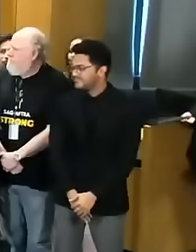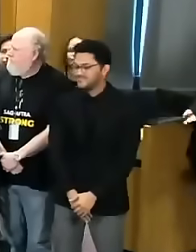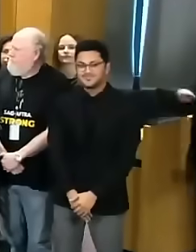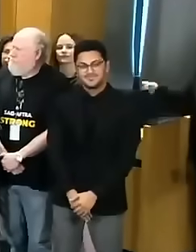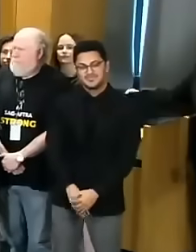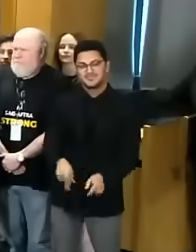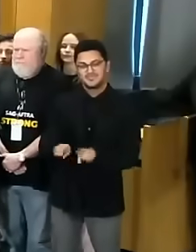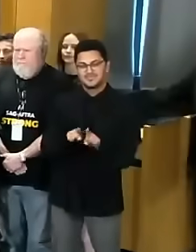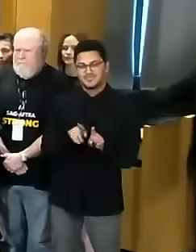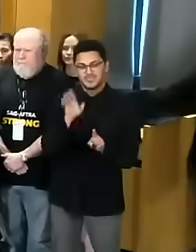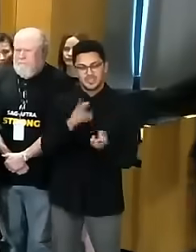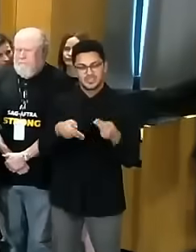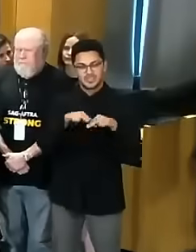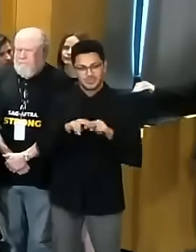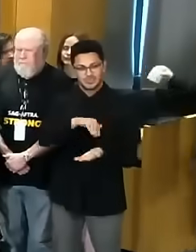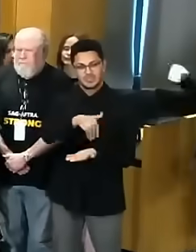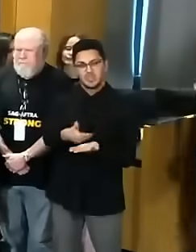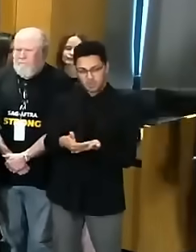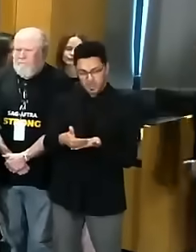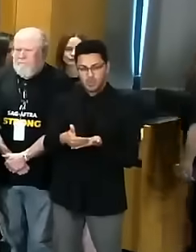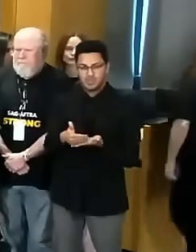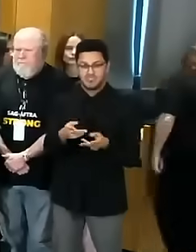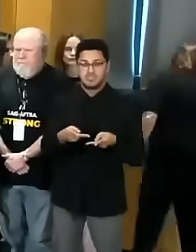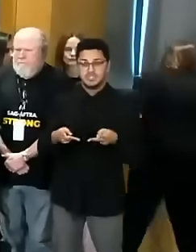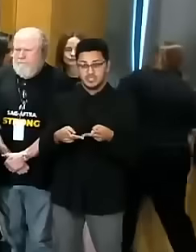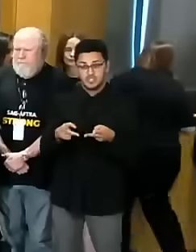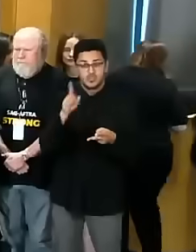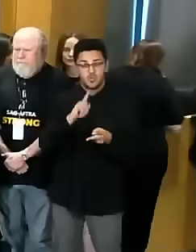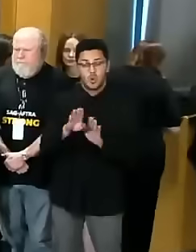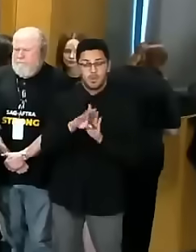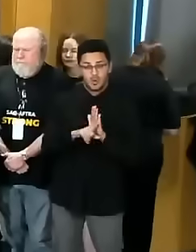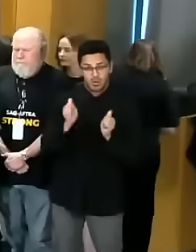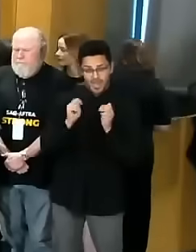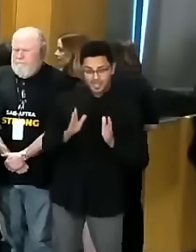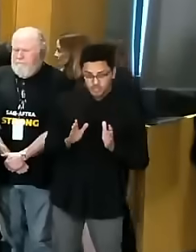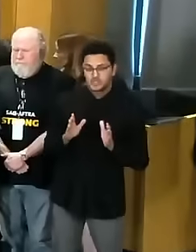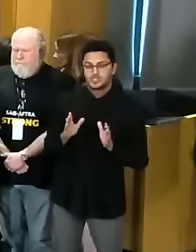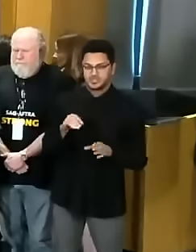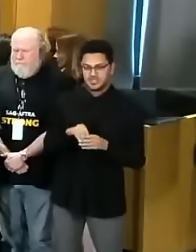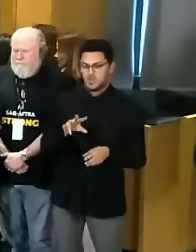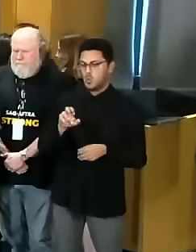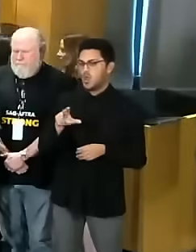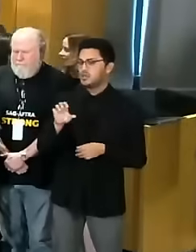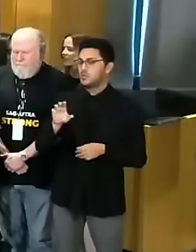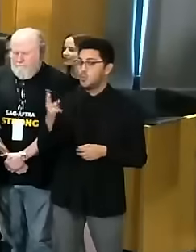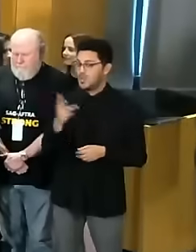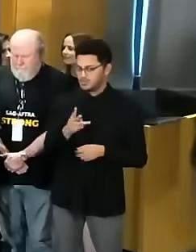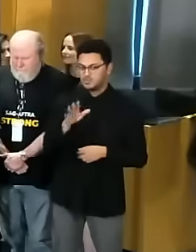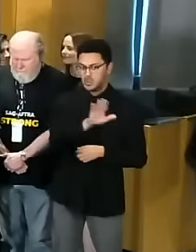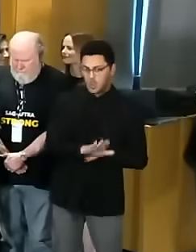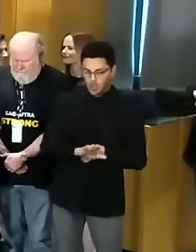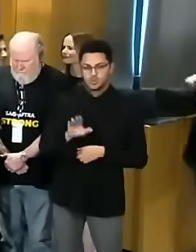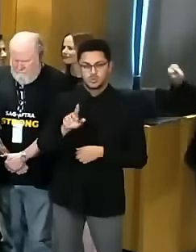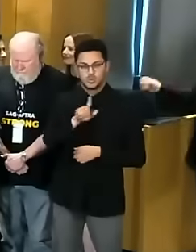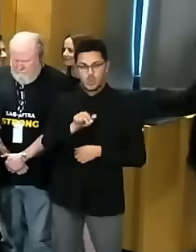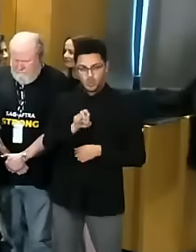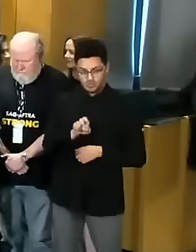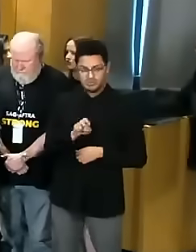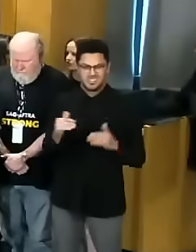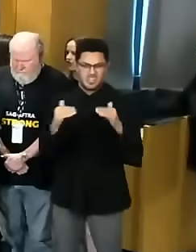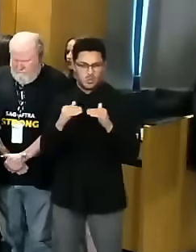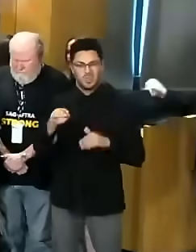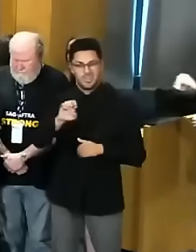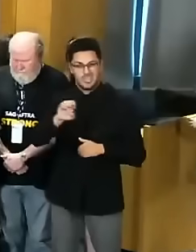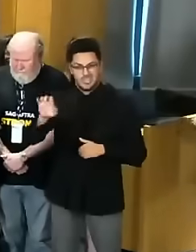we'll also be increasing the number of covered positions for background actors in the West Coast zones to finally equal the East Coast zones. This